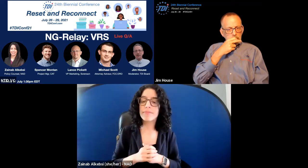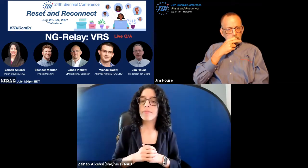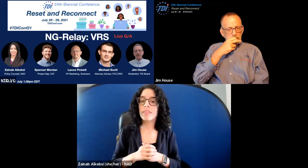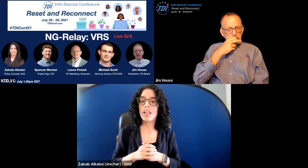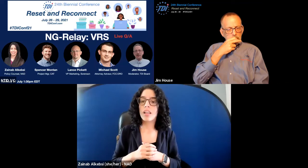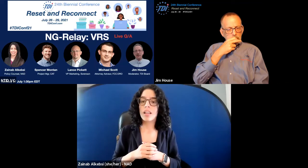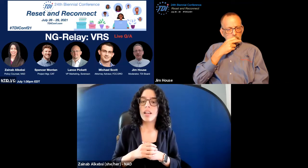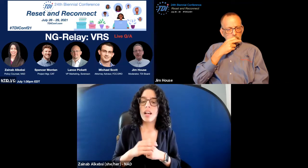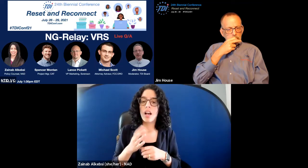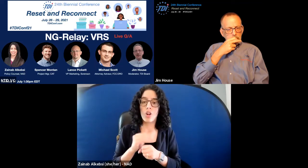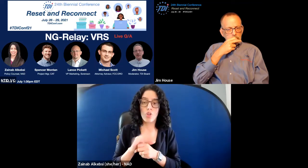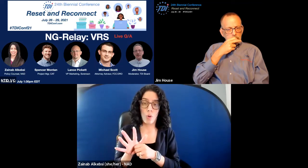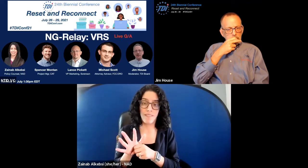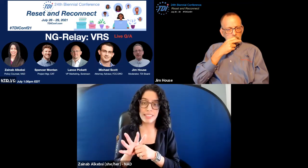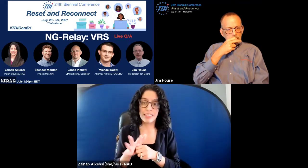A person said,